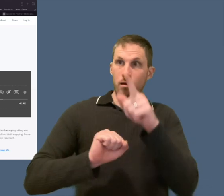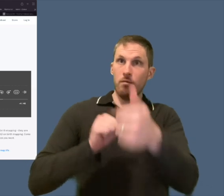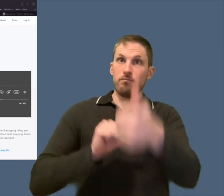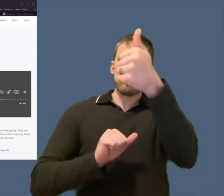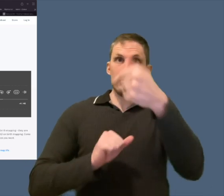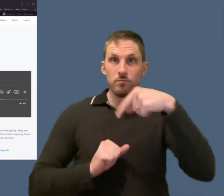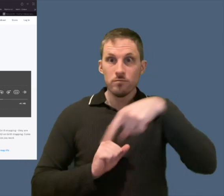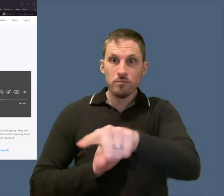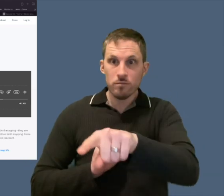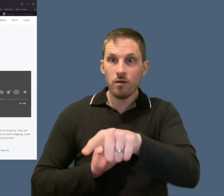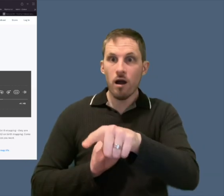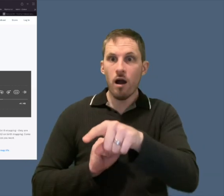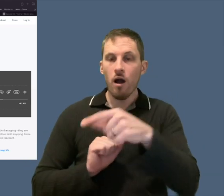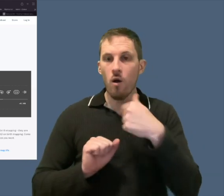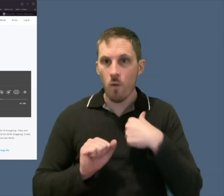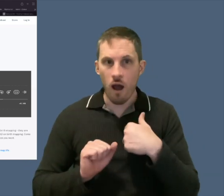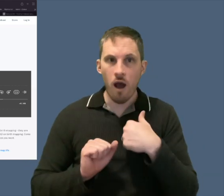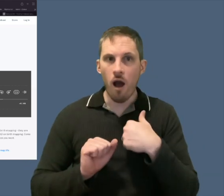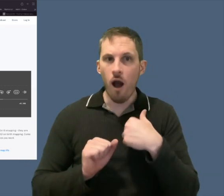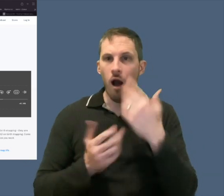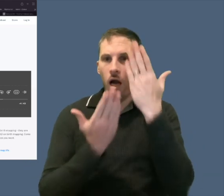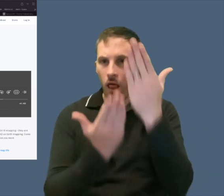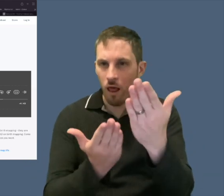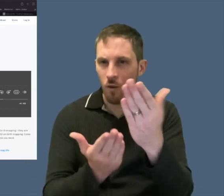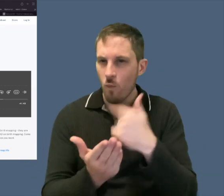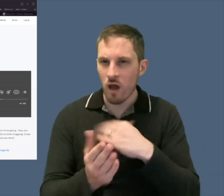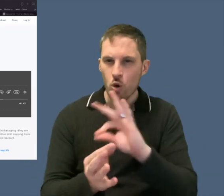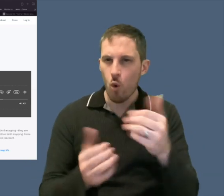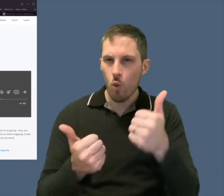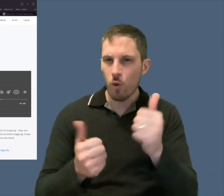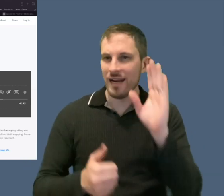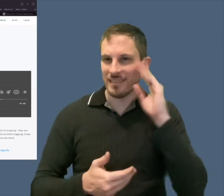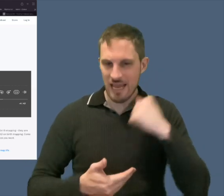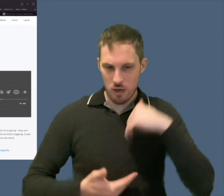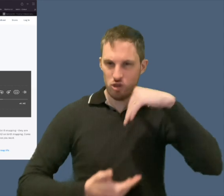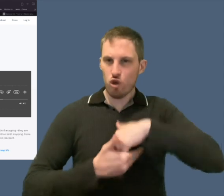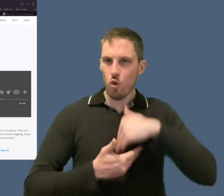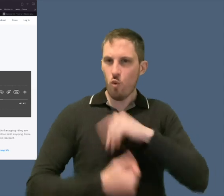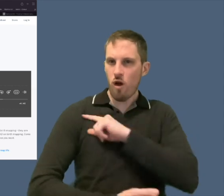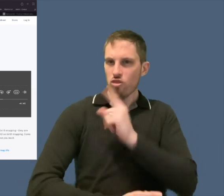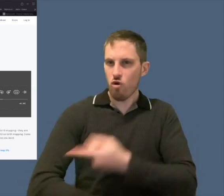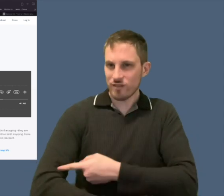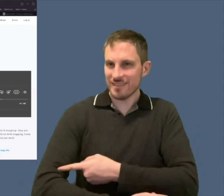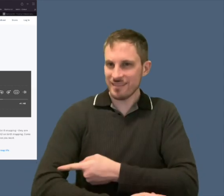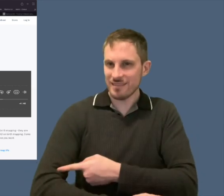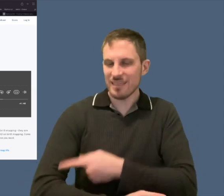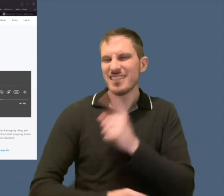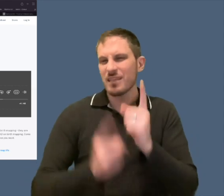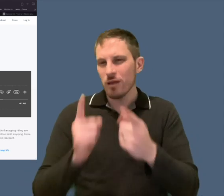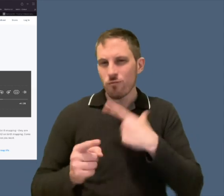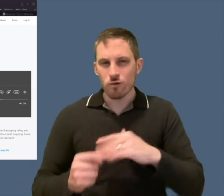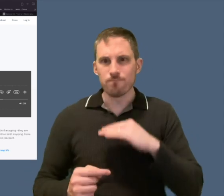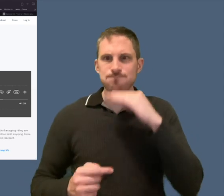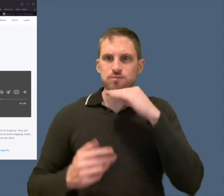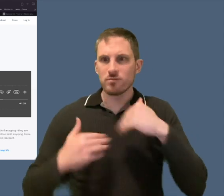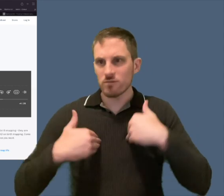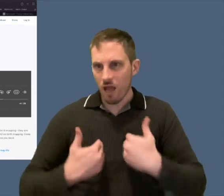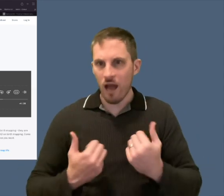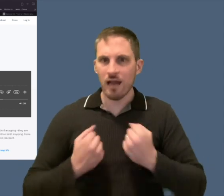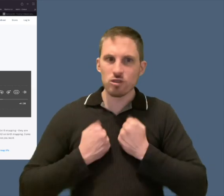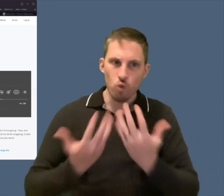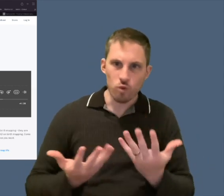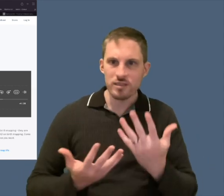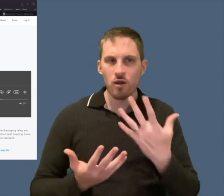are not good with listening to our internal authority. And some of that comes because we're at capacity, we're tired and exhausted, and so we want someone to